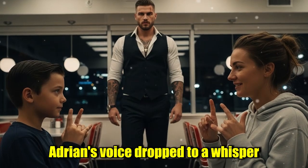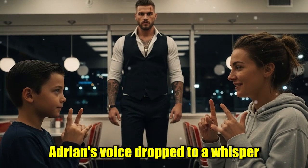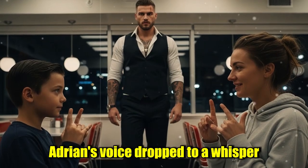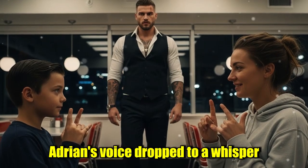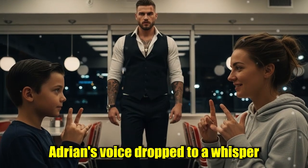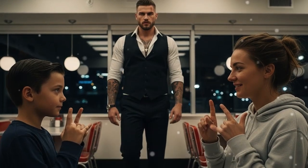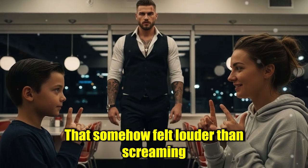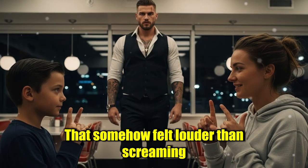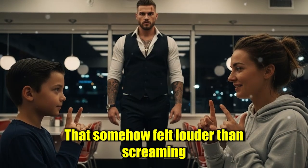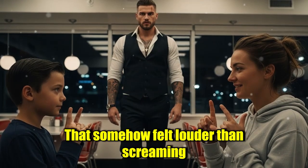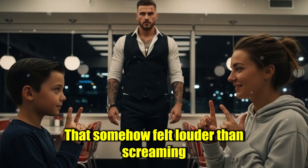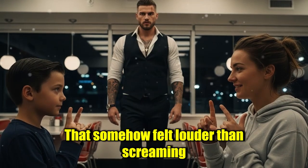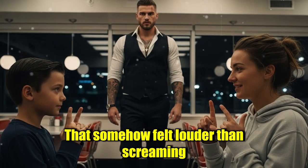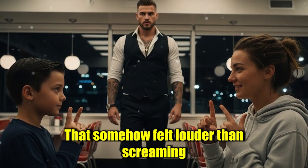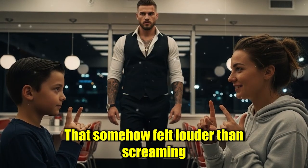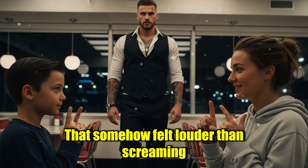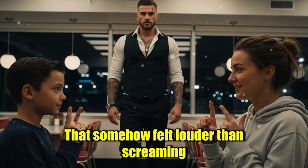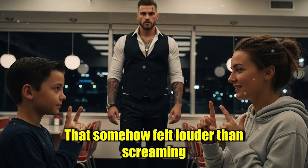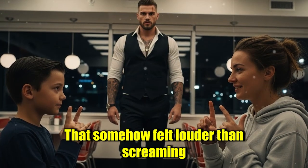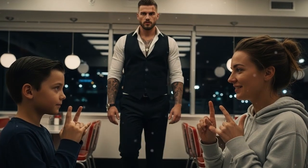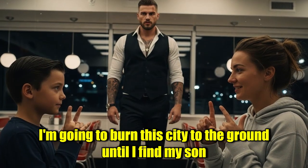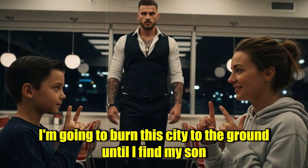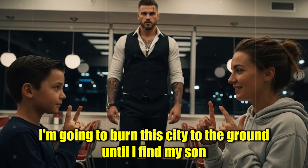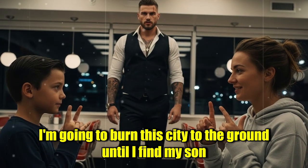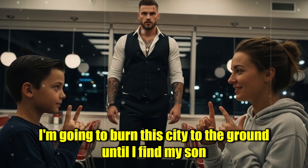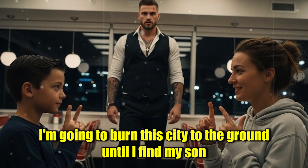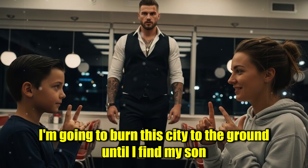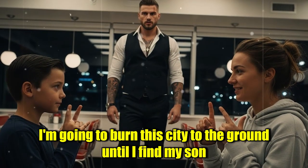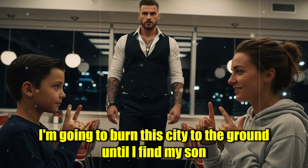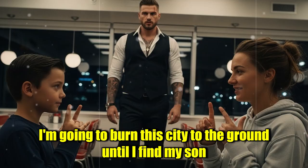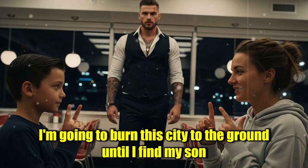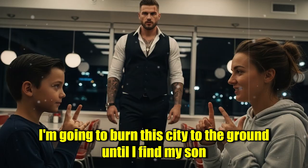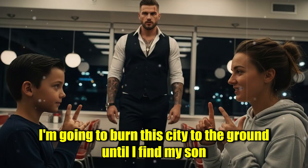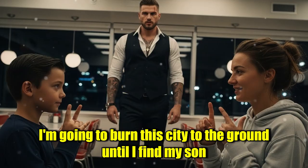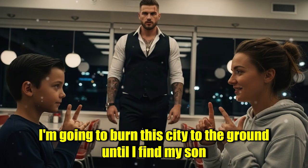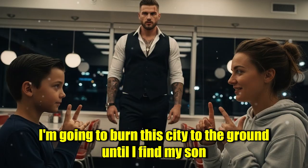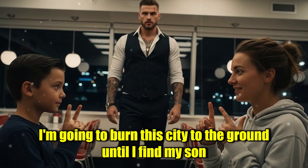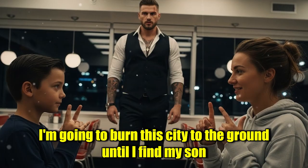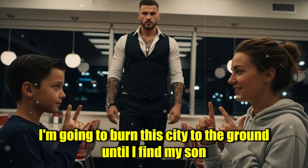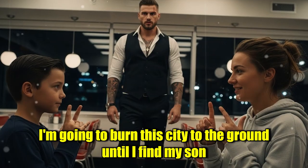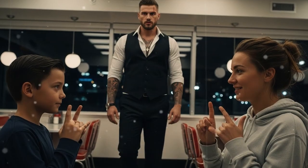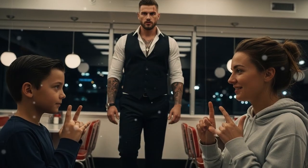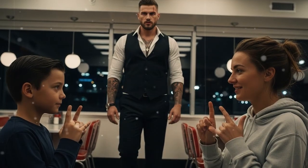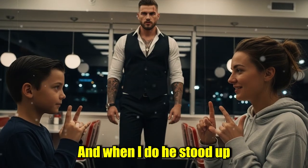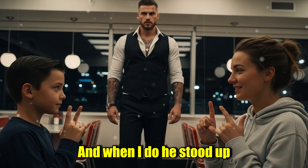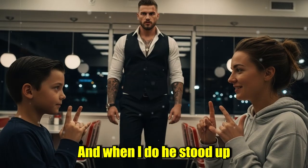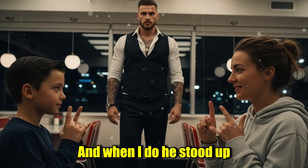to a whisper that somehow felt louder than screaming. "I'm going to burn this city to the ground until I find my son. And when I do,"